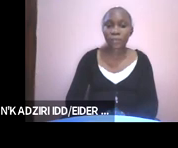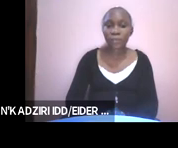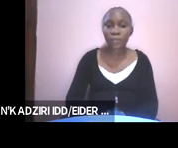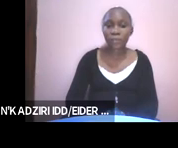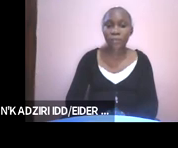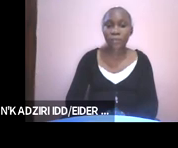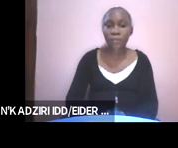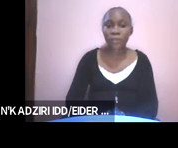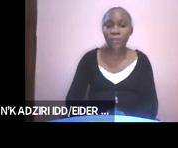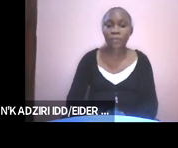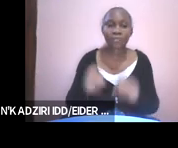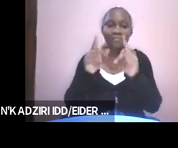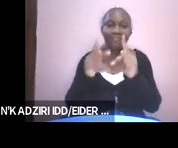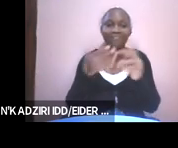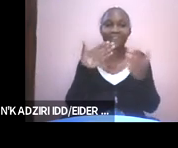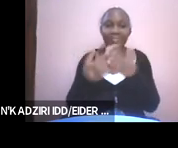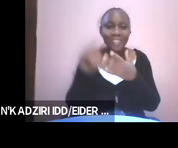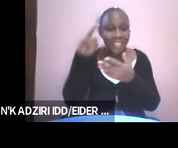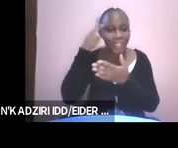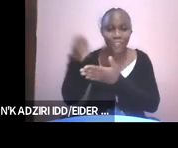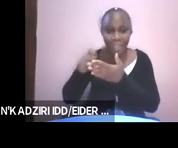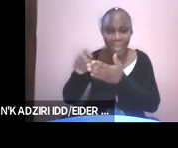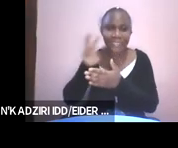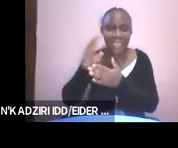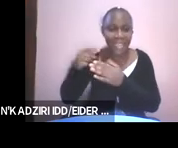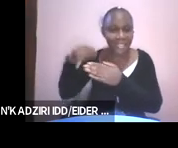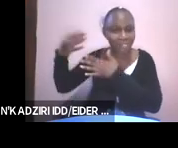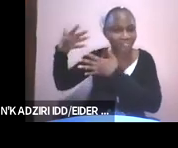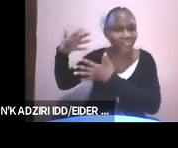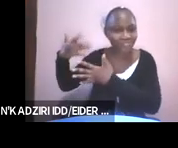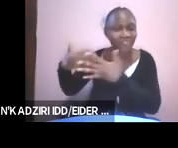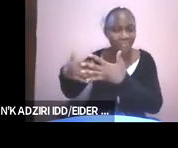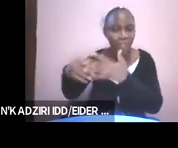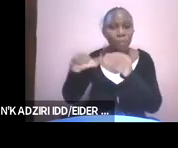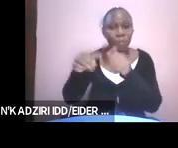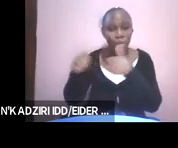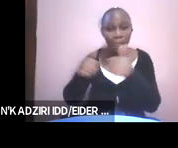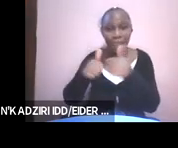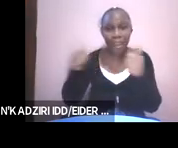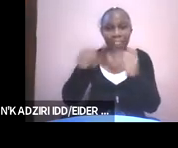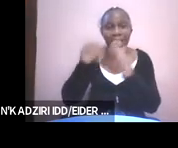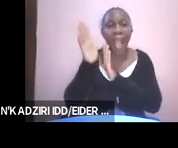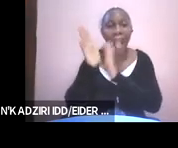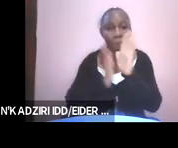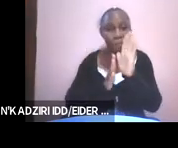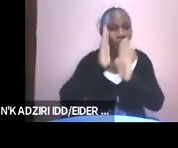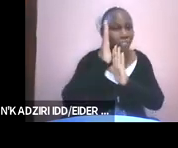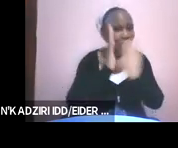Thank you all for writing. It seems like, so I'm going to read one of these. So the approaches are good. Maybe the writers can